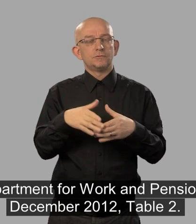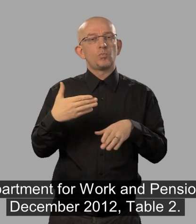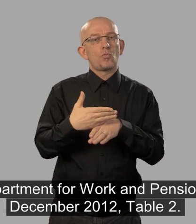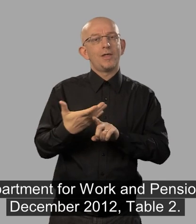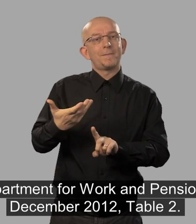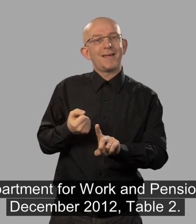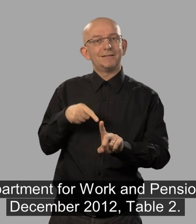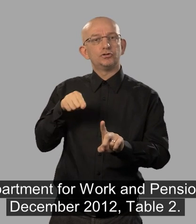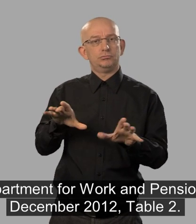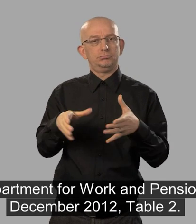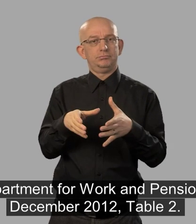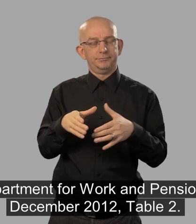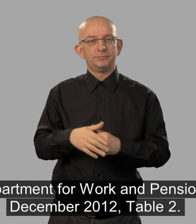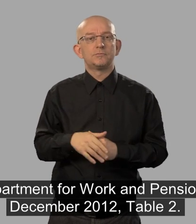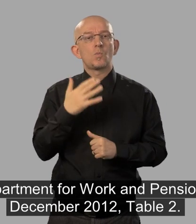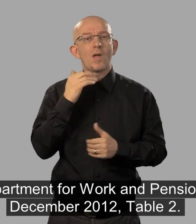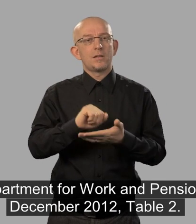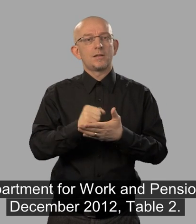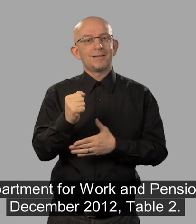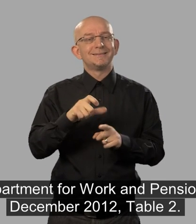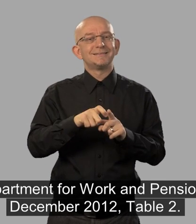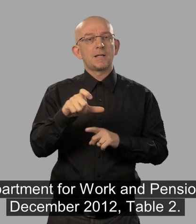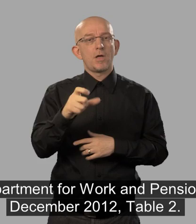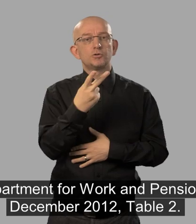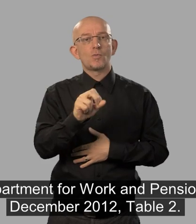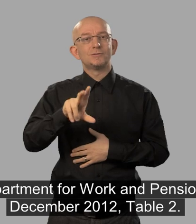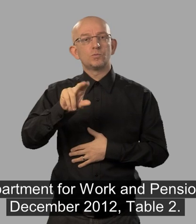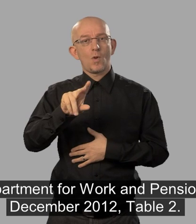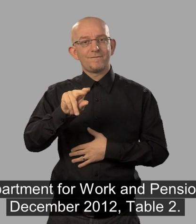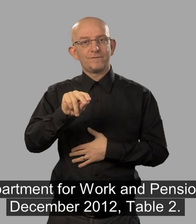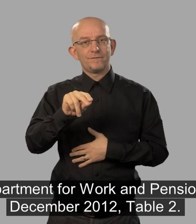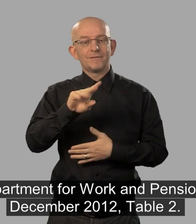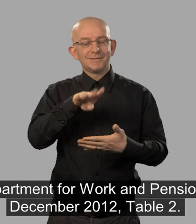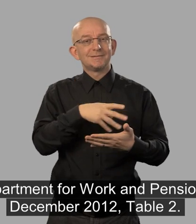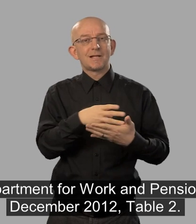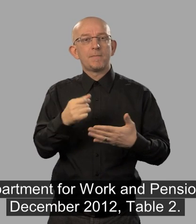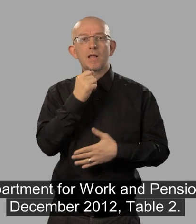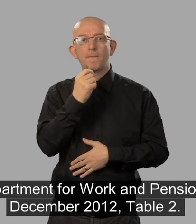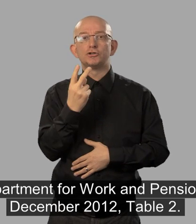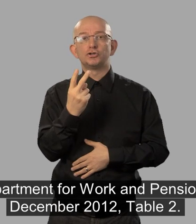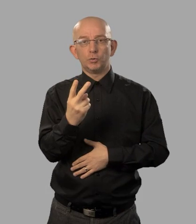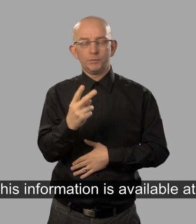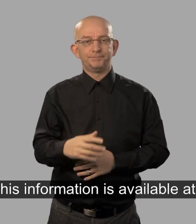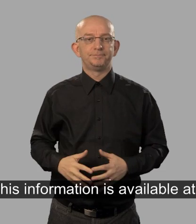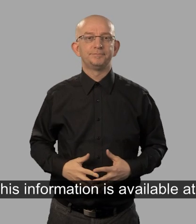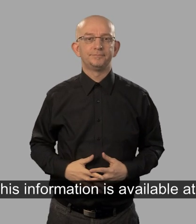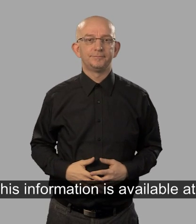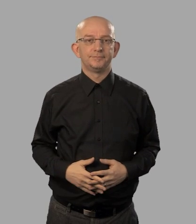Work and Pensions, December 2012, Table 2. This information is available at